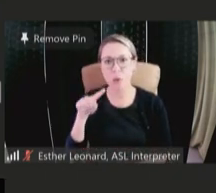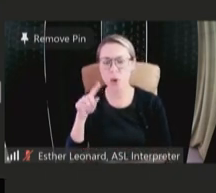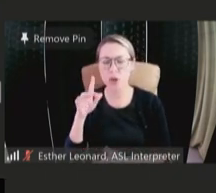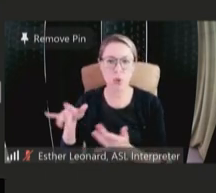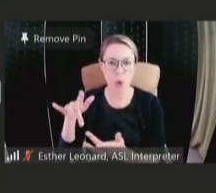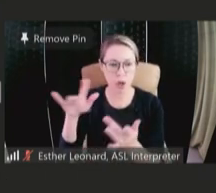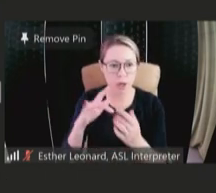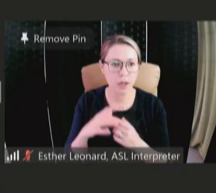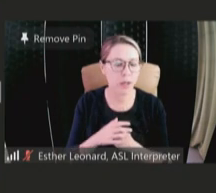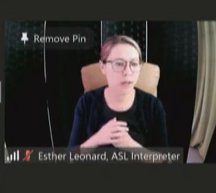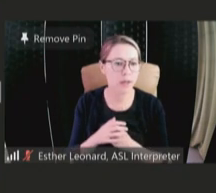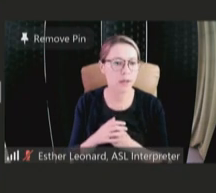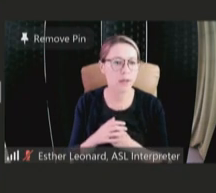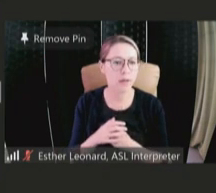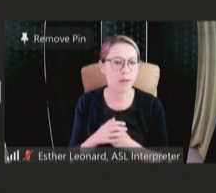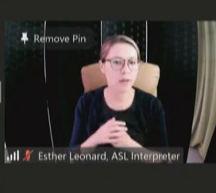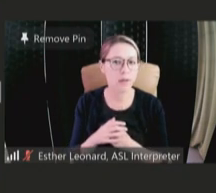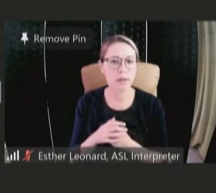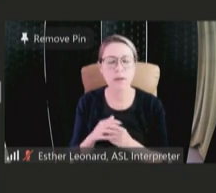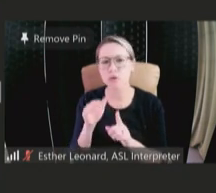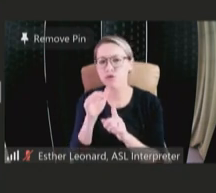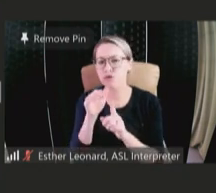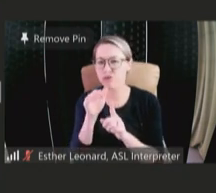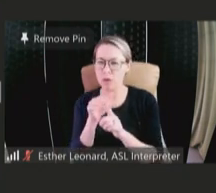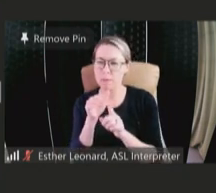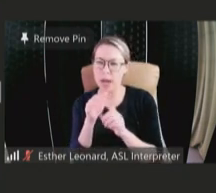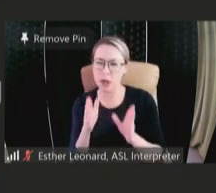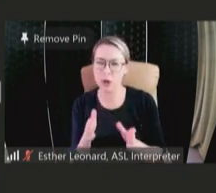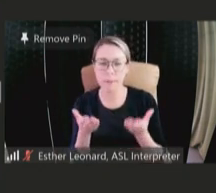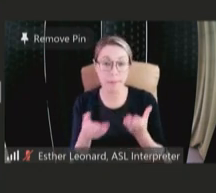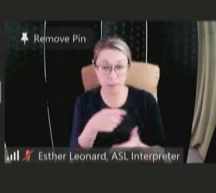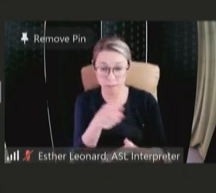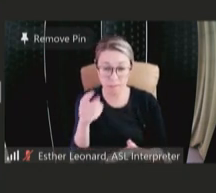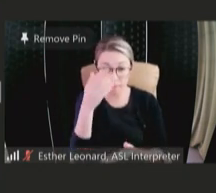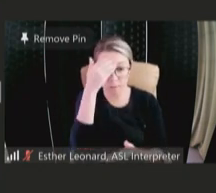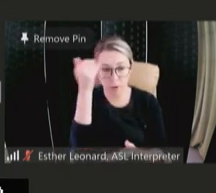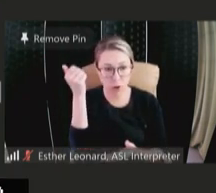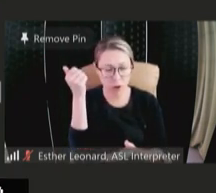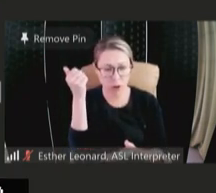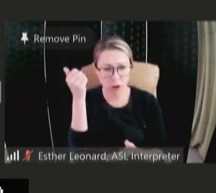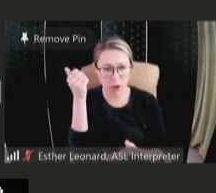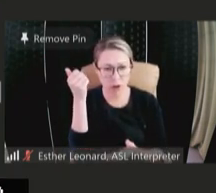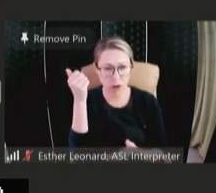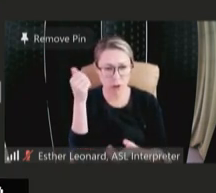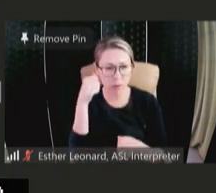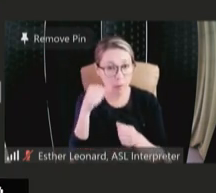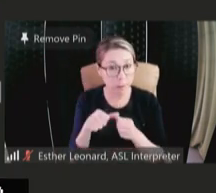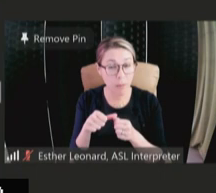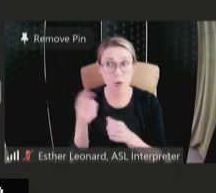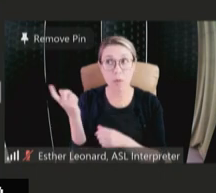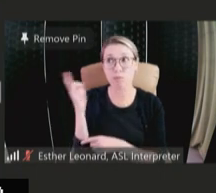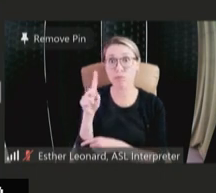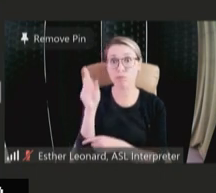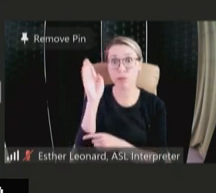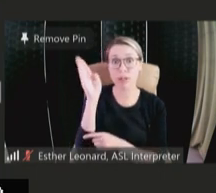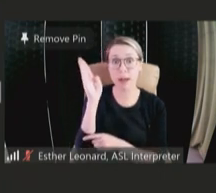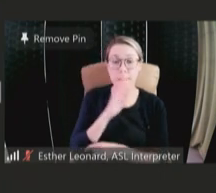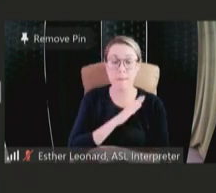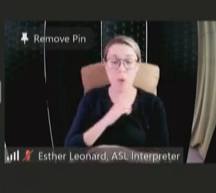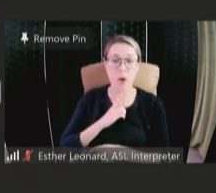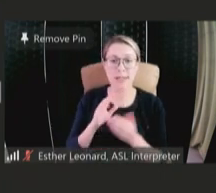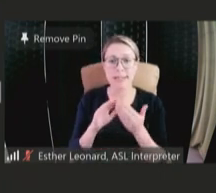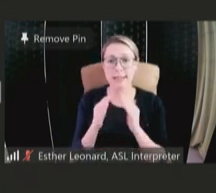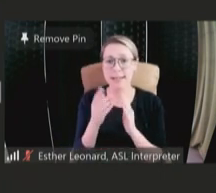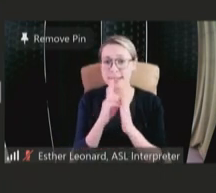a reminder, for those of you who may not recall, when they came to present to the board, when the city's design team came